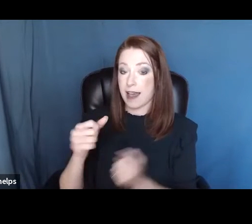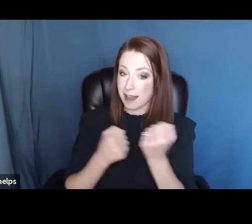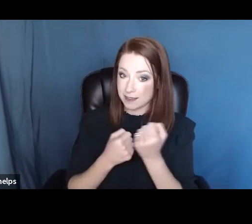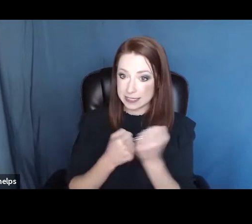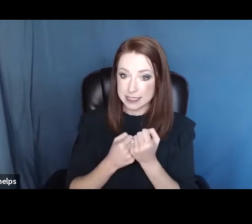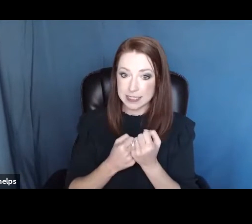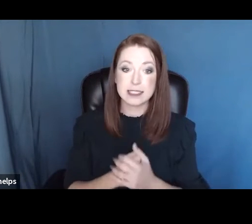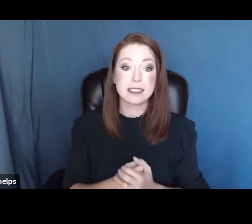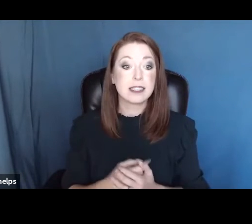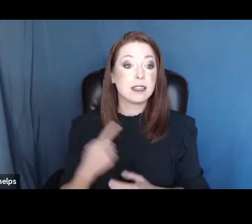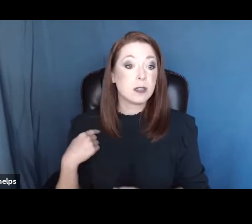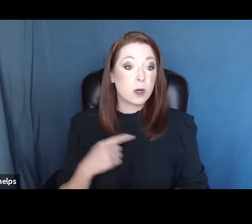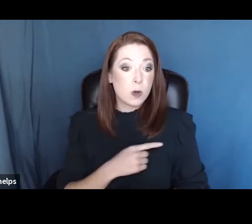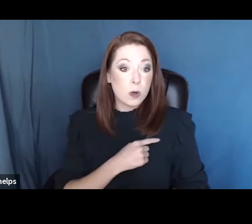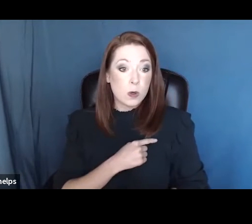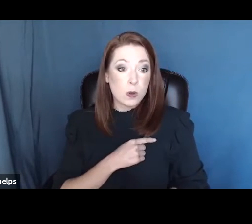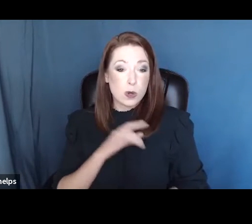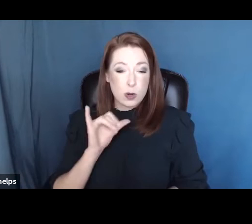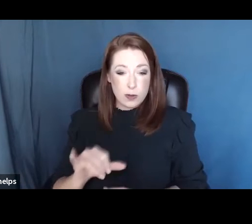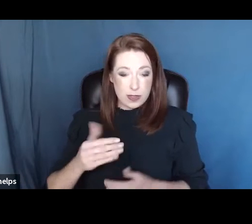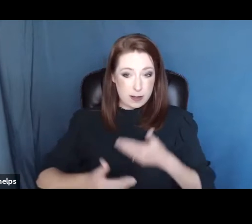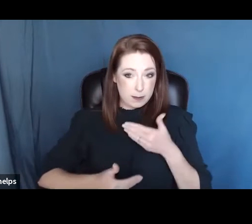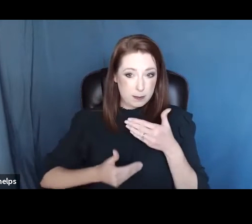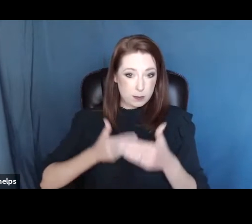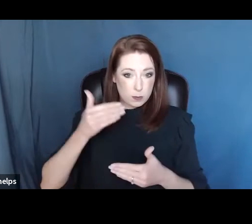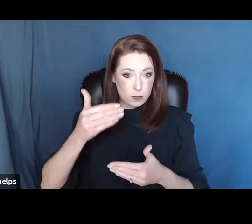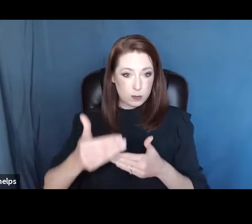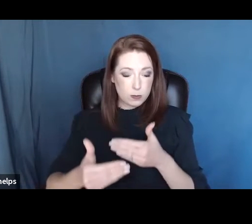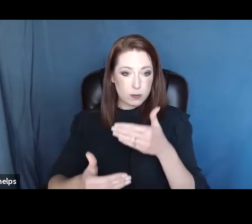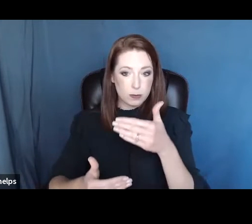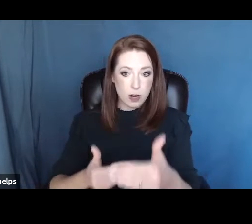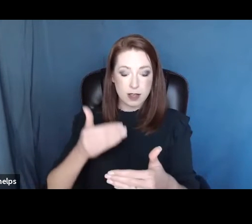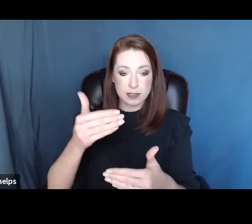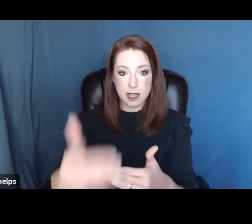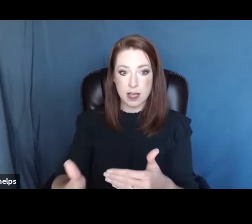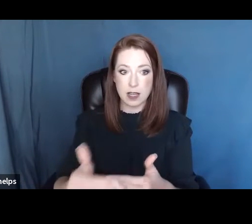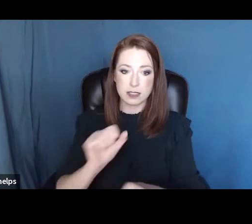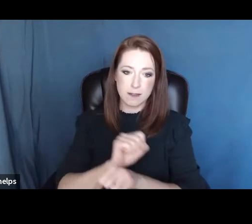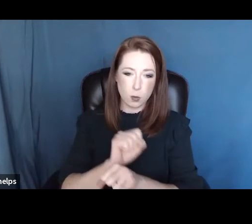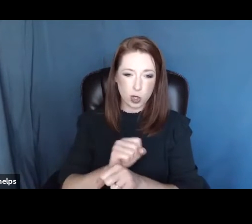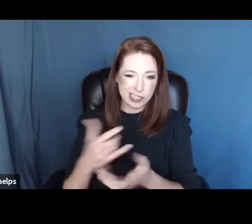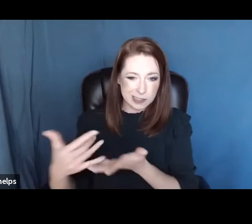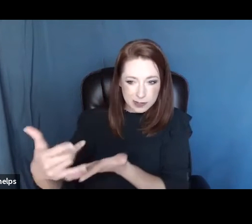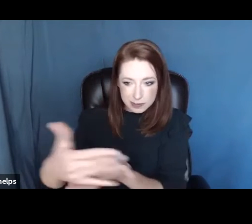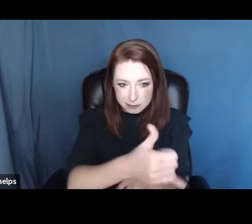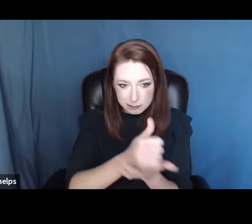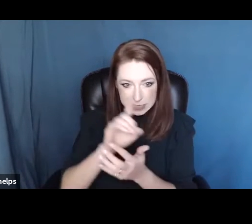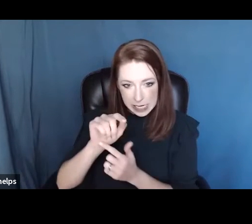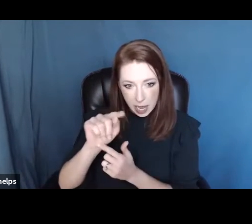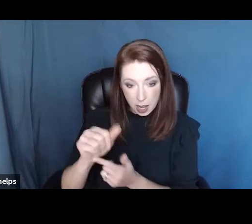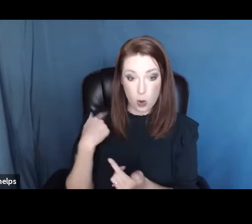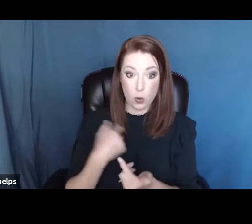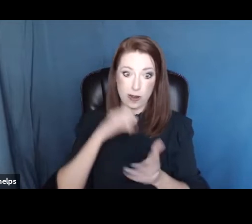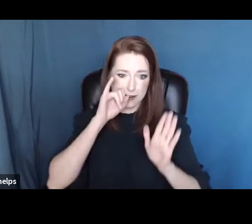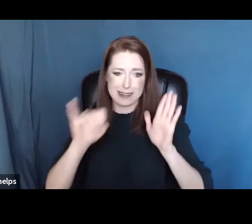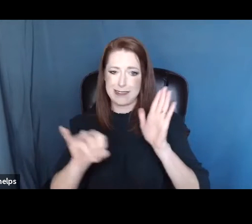We were also, through this process of working with this data, identified major